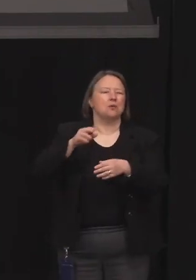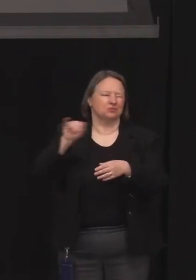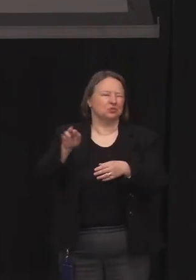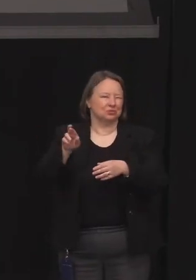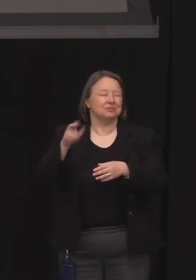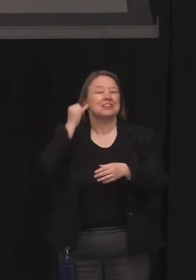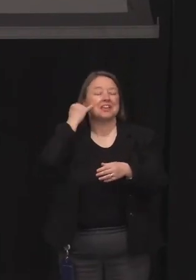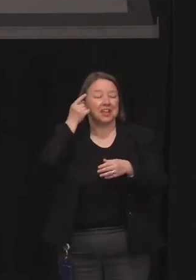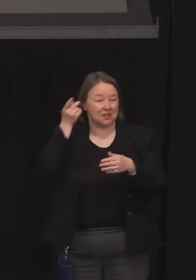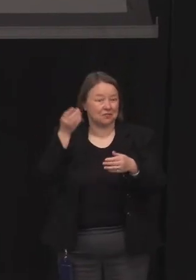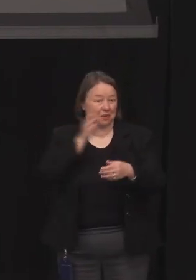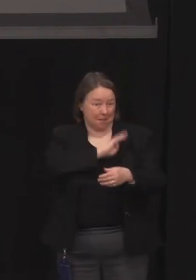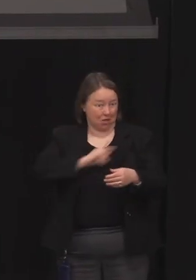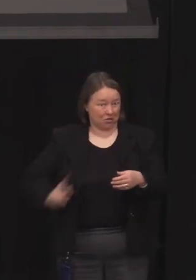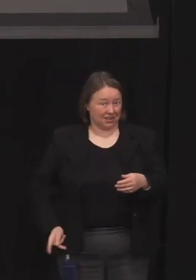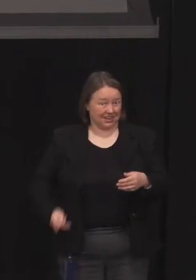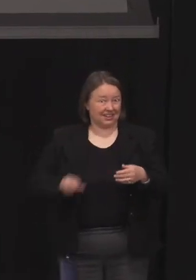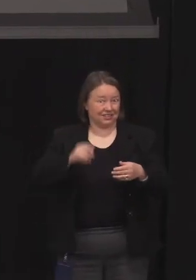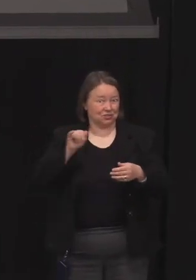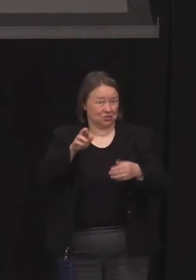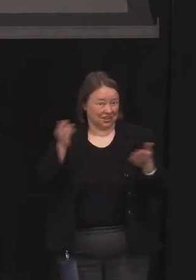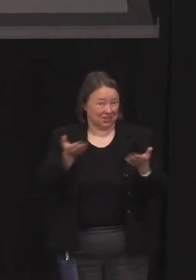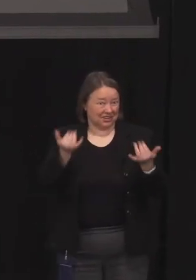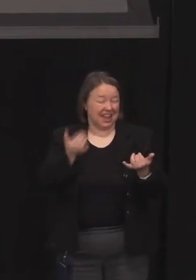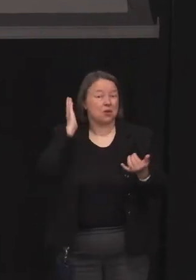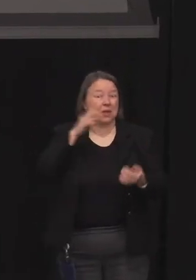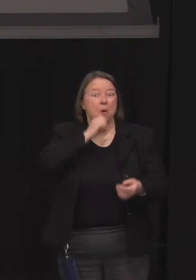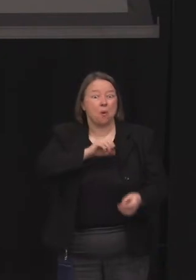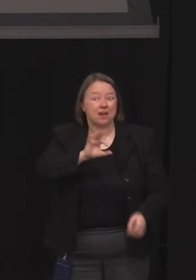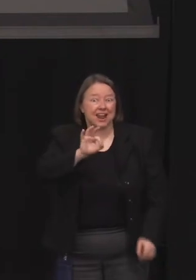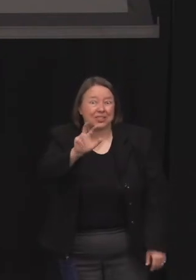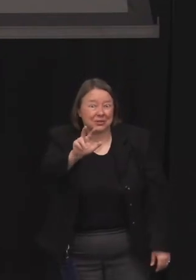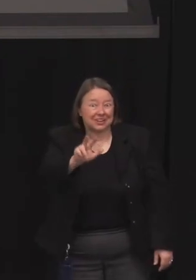and if he was here today, he would turn 93 years old.